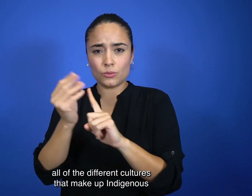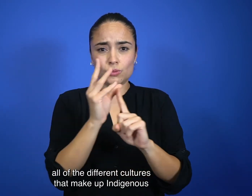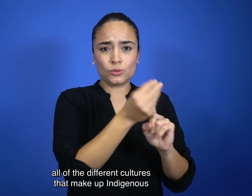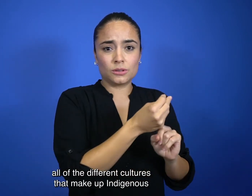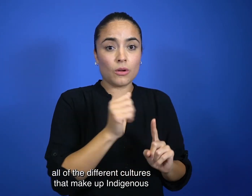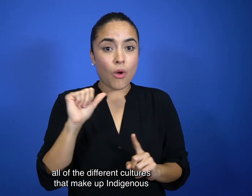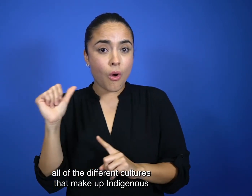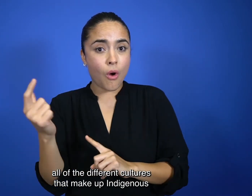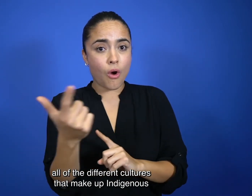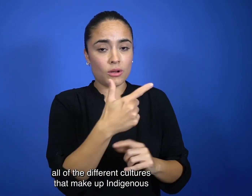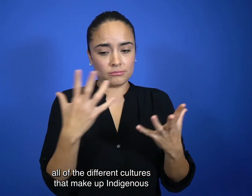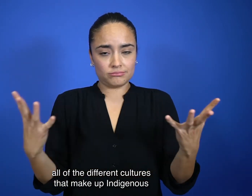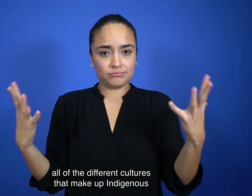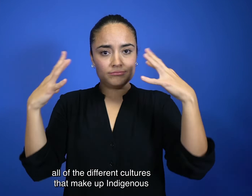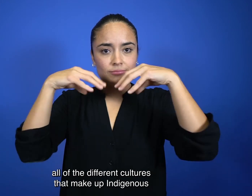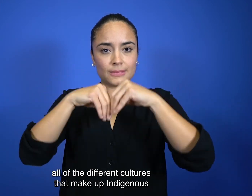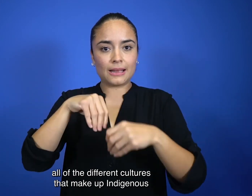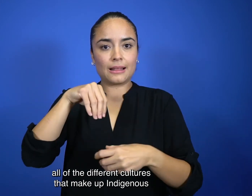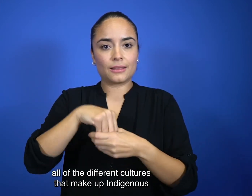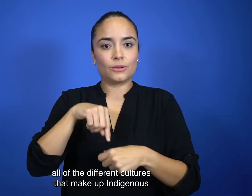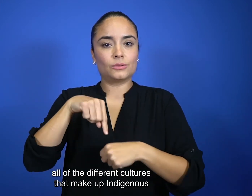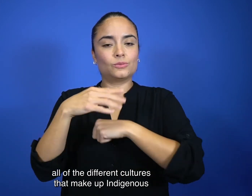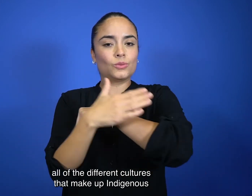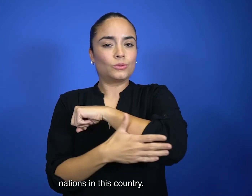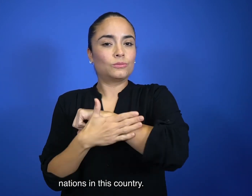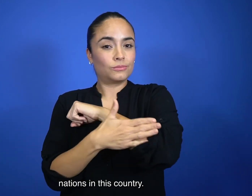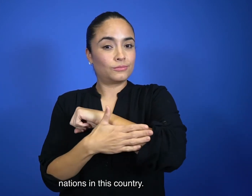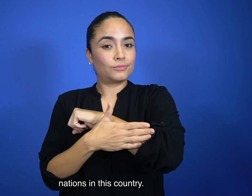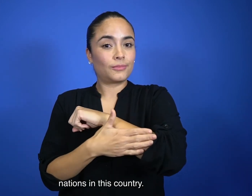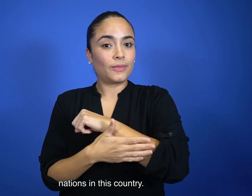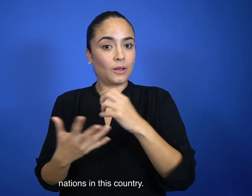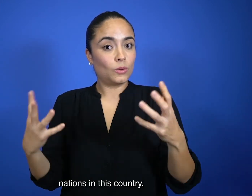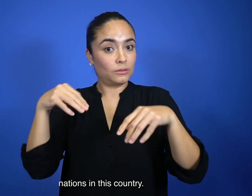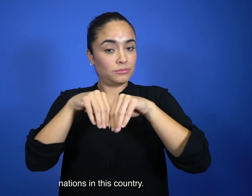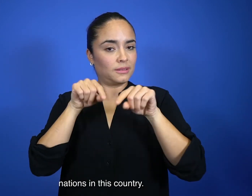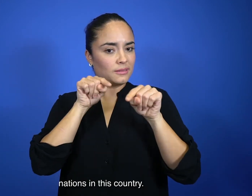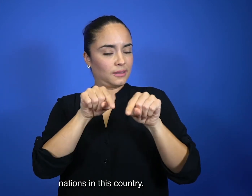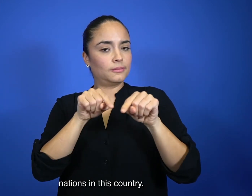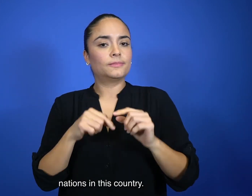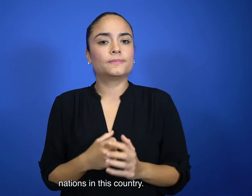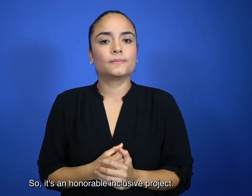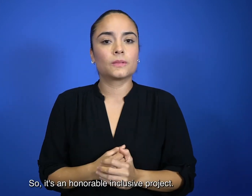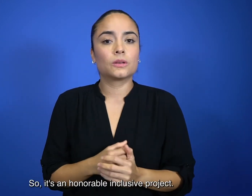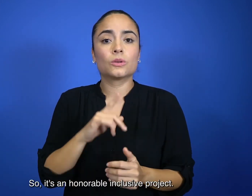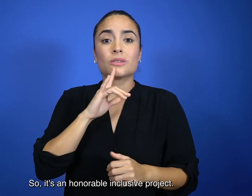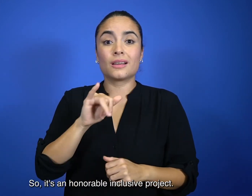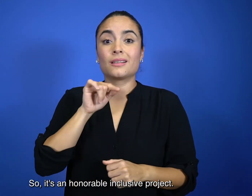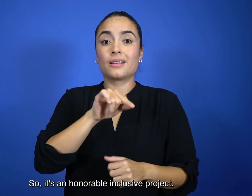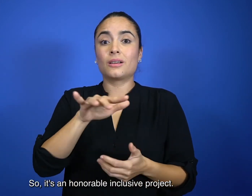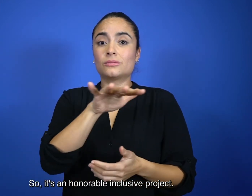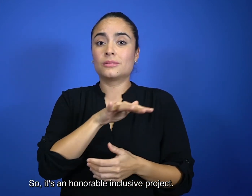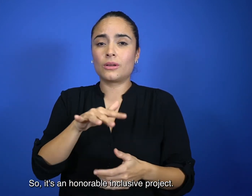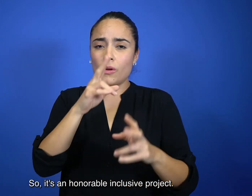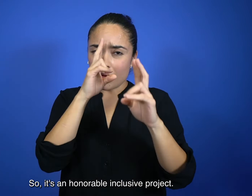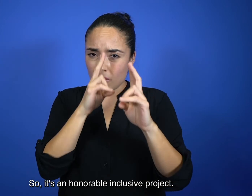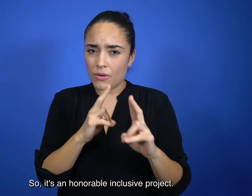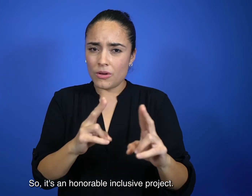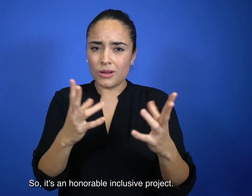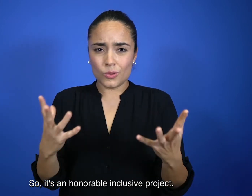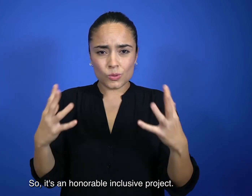of the different cultures that make up Indigenous nations in this country. So it's an